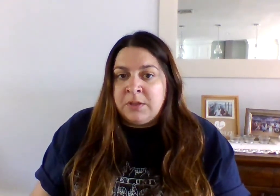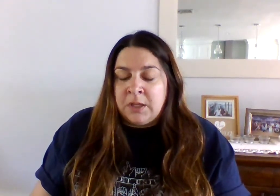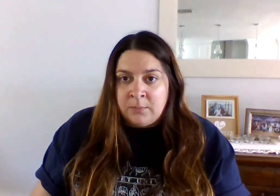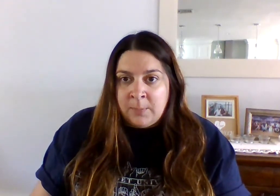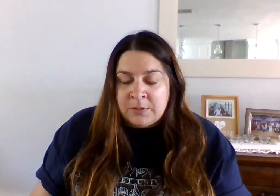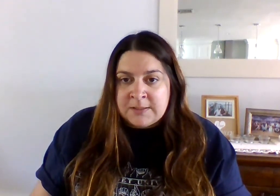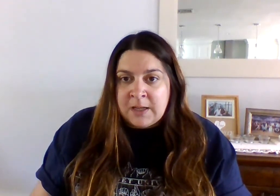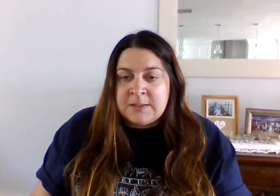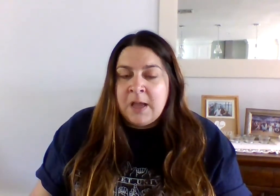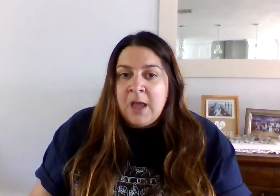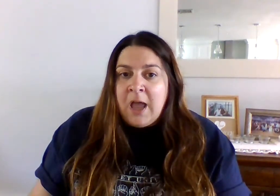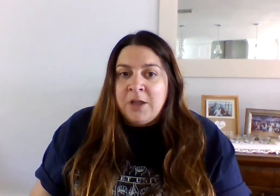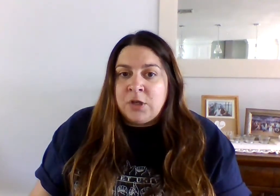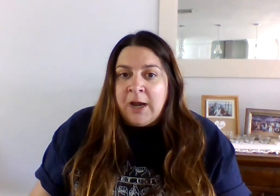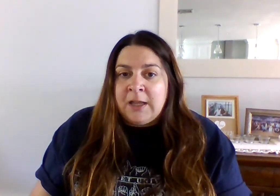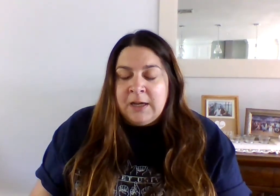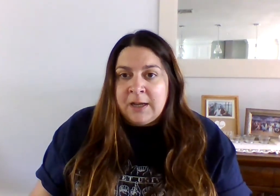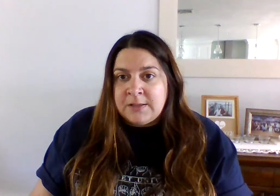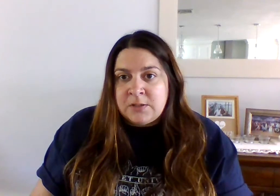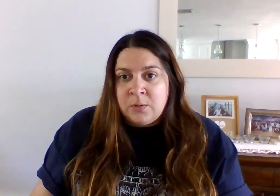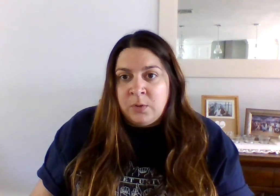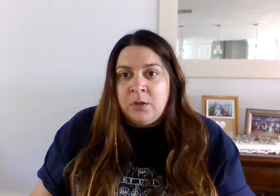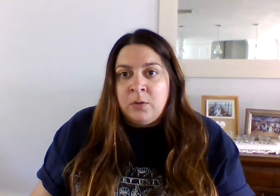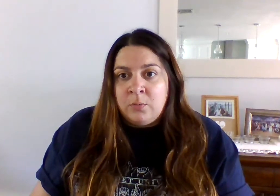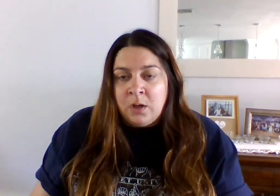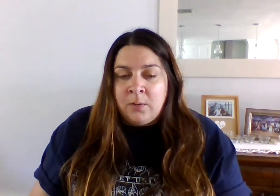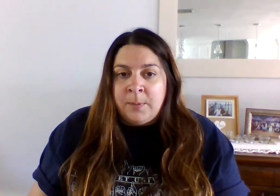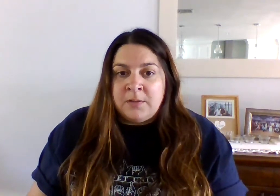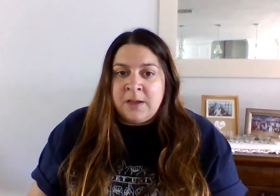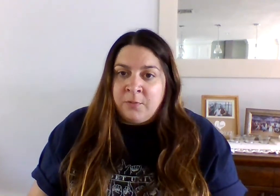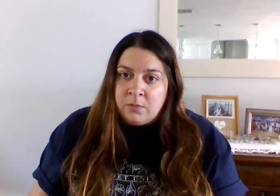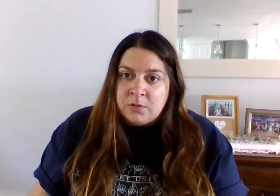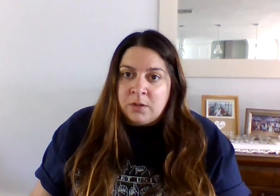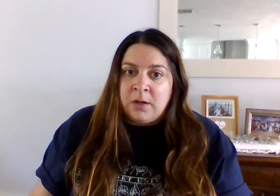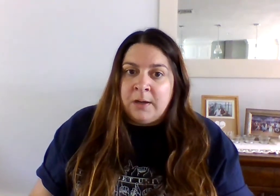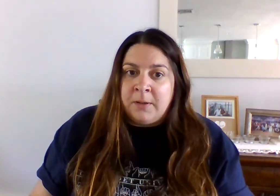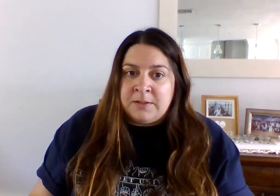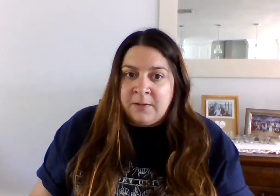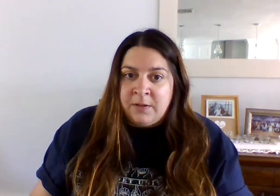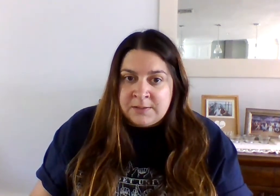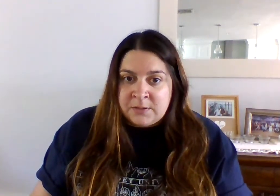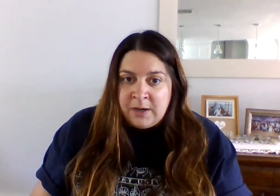it represents, and try to connect it to what you know about deaf culture and about deaf history.